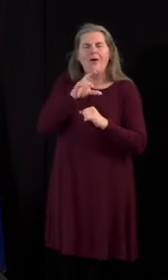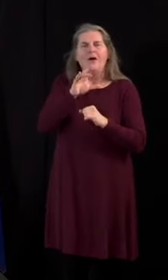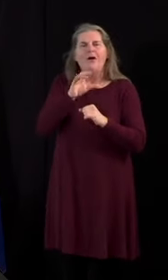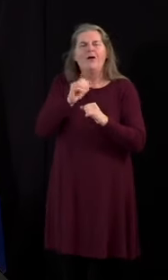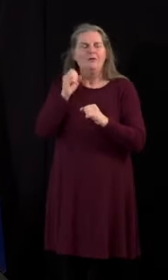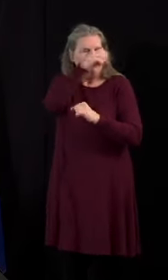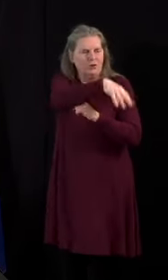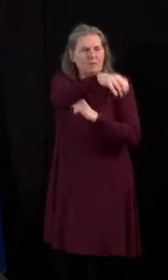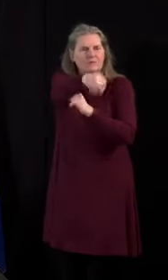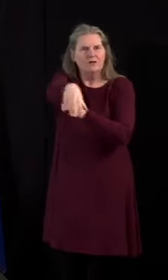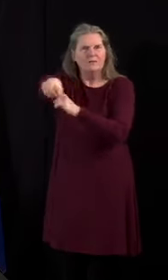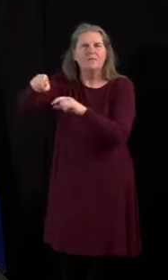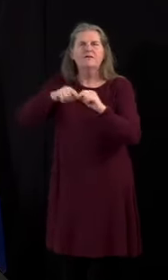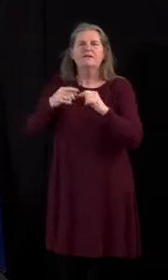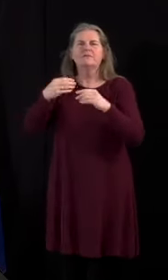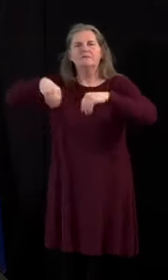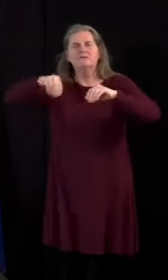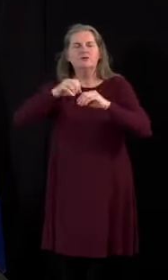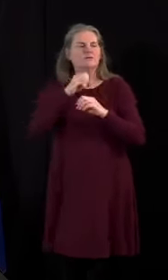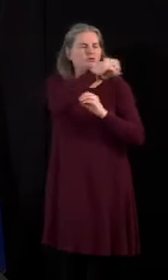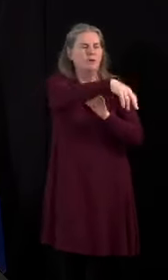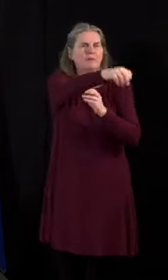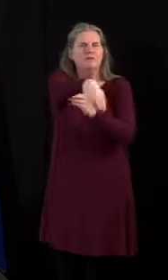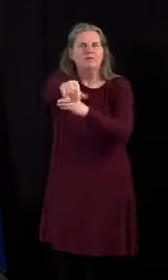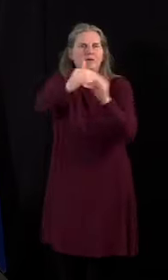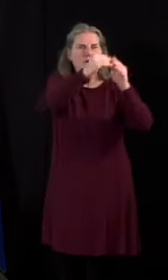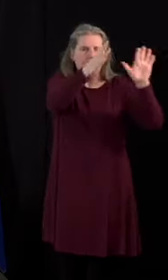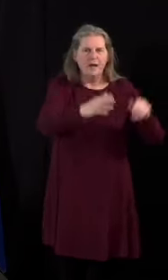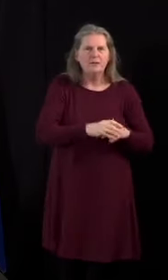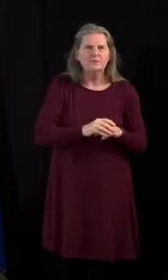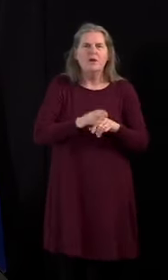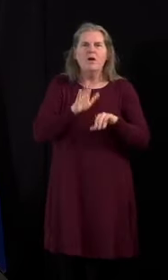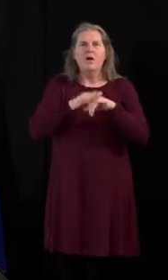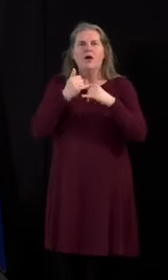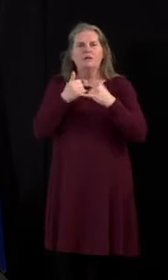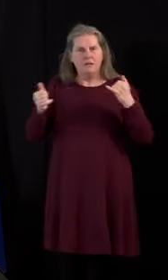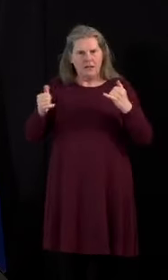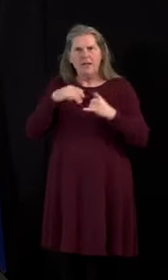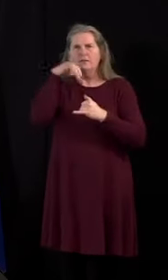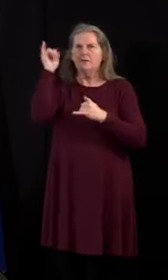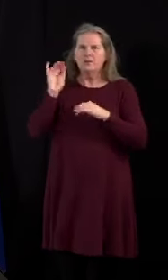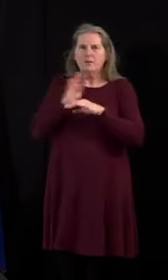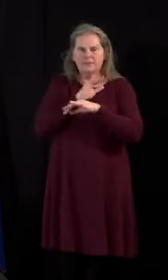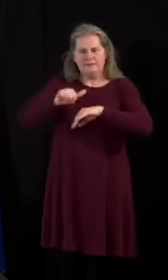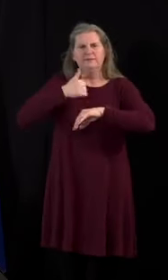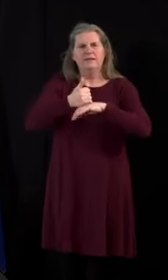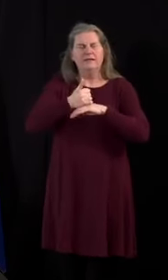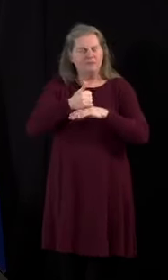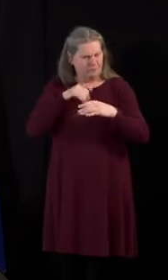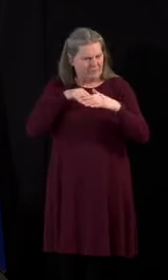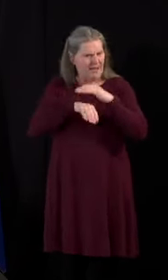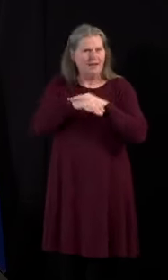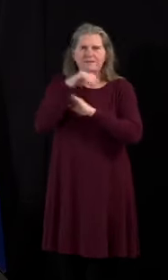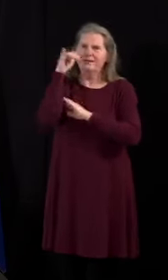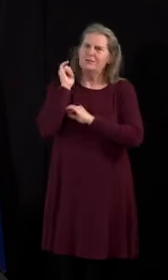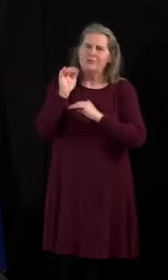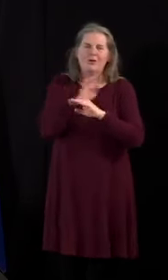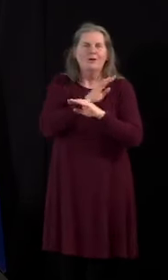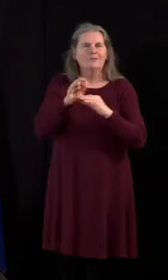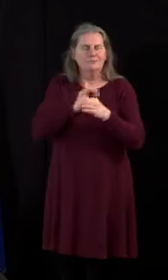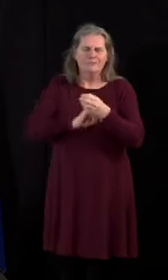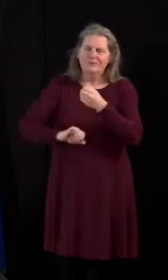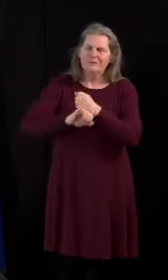by many retailers, or browse one of the new online shops that Yukoners have created. Shopping